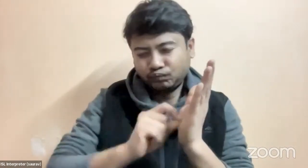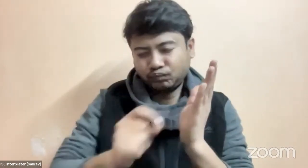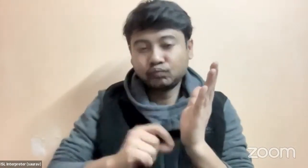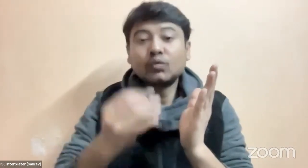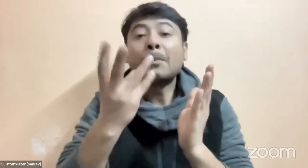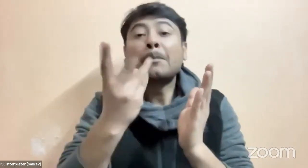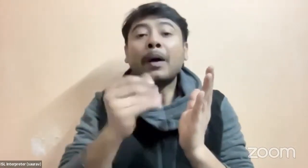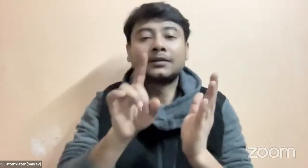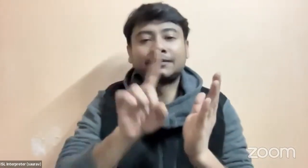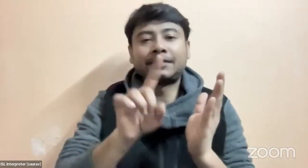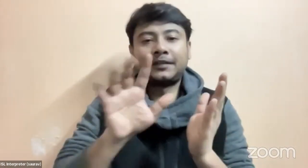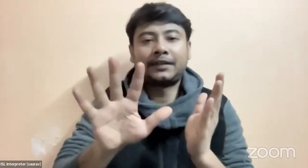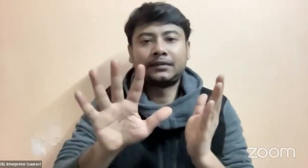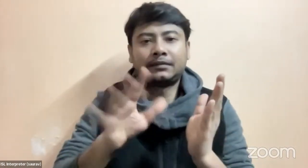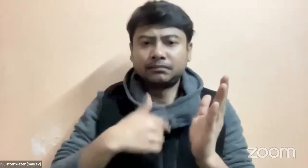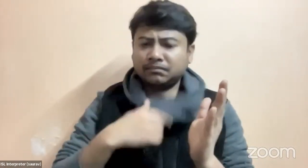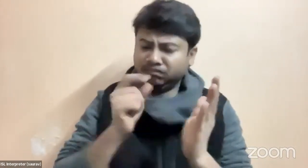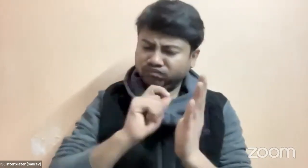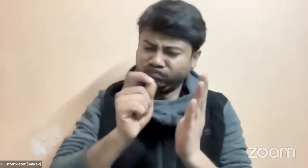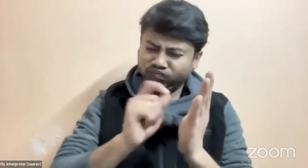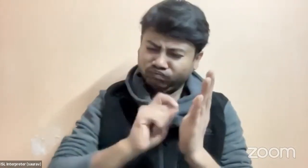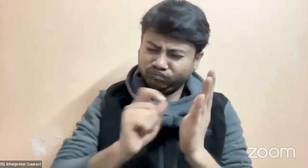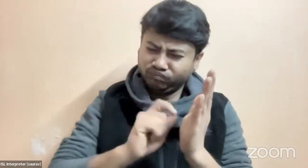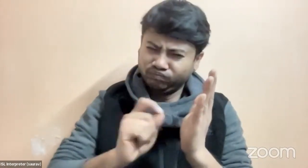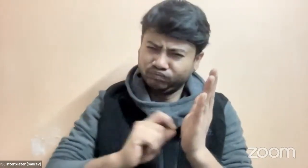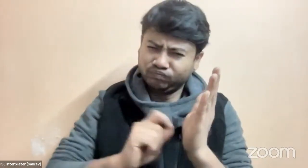answer, everything explained nicely.